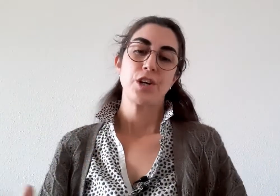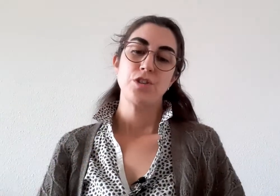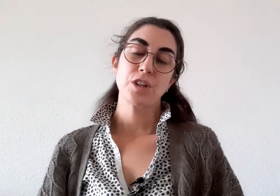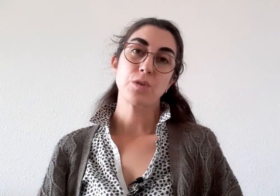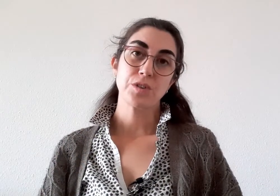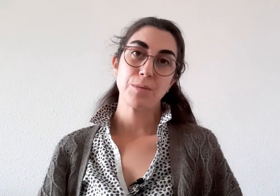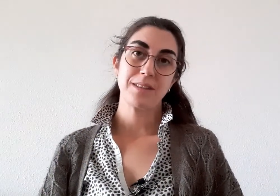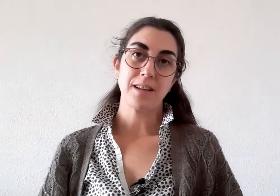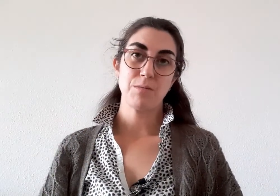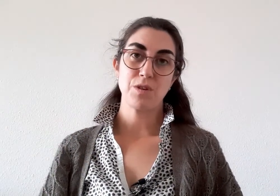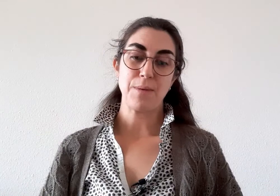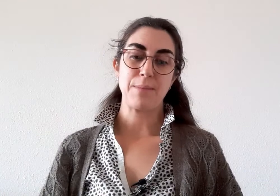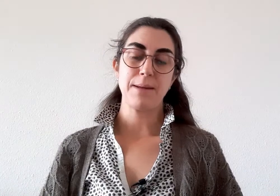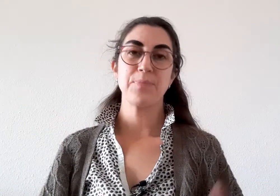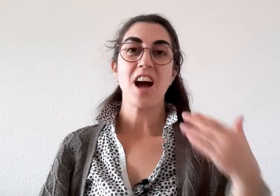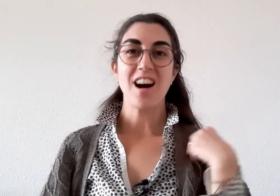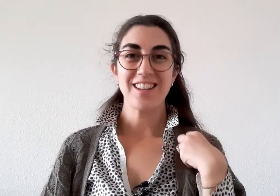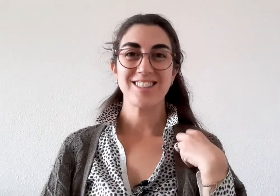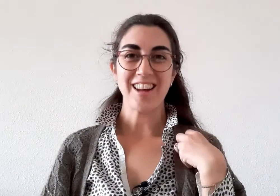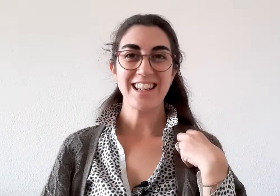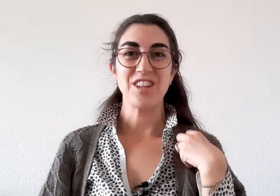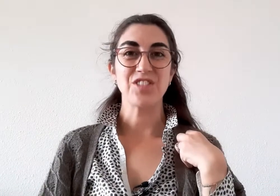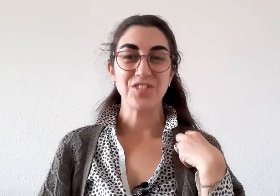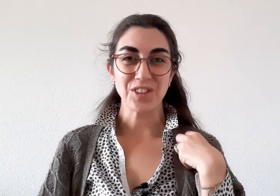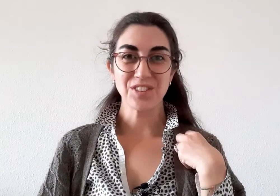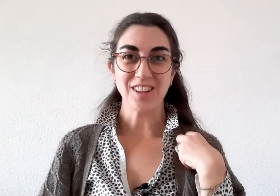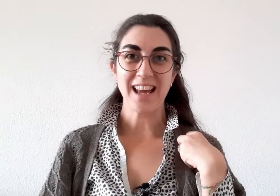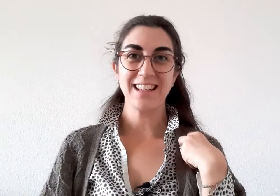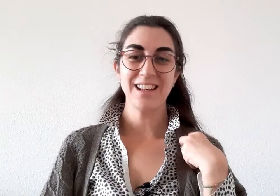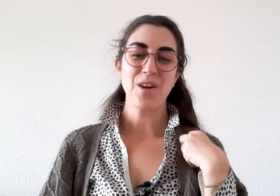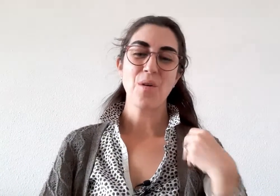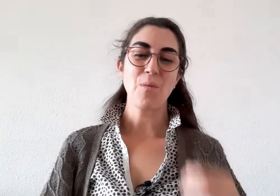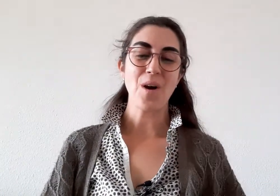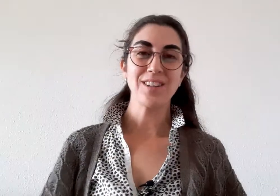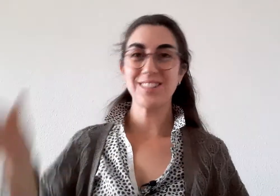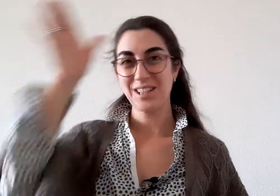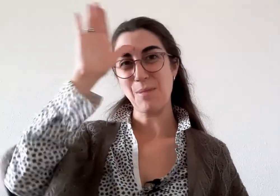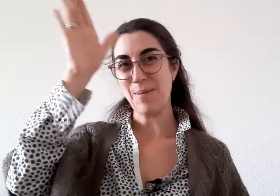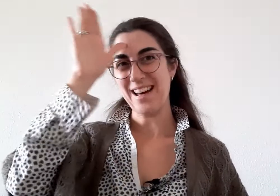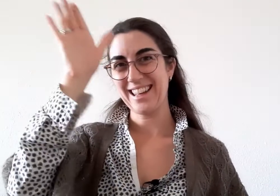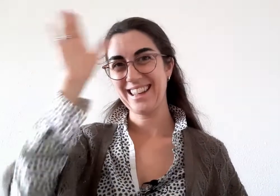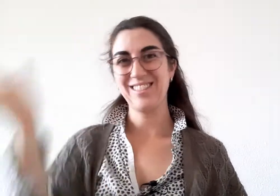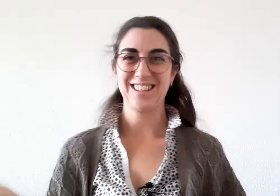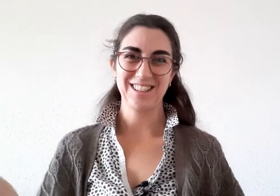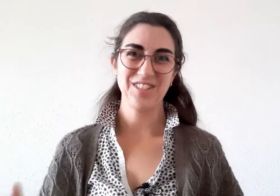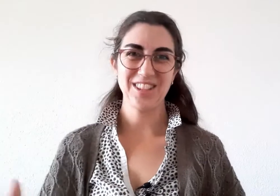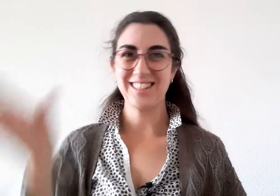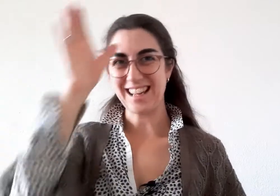can also be signing with your baby. Our son, his first sign was Papa. He was asking for his dad,